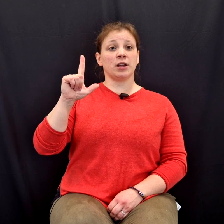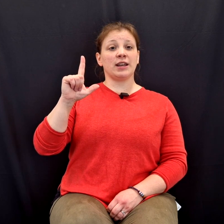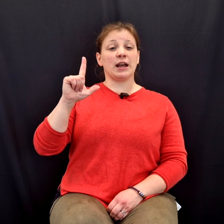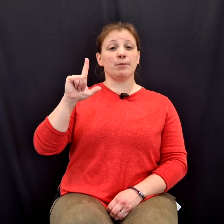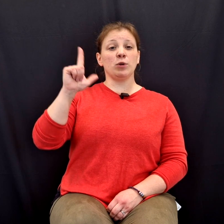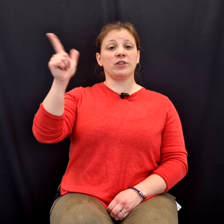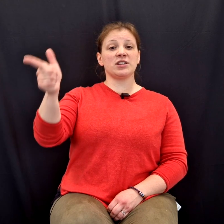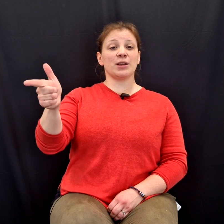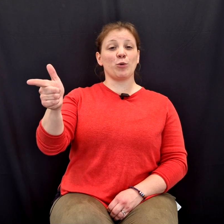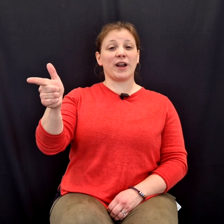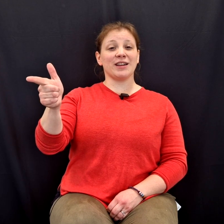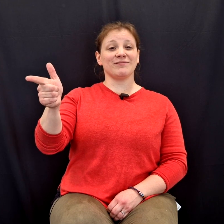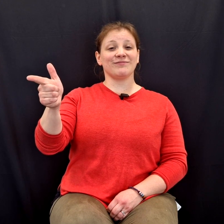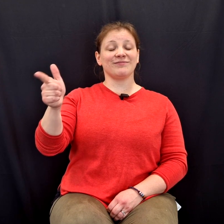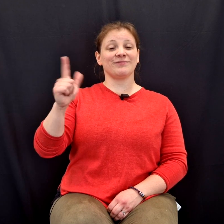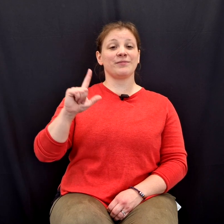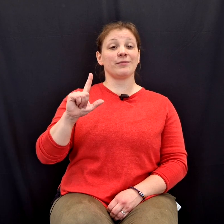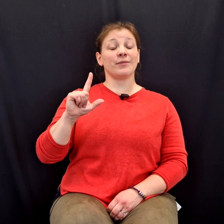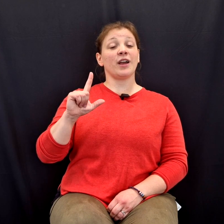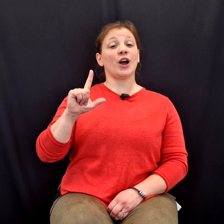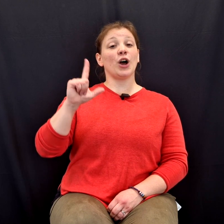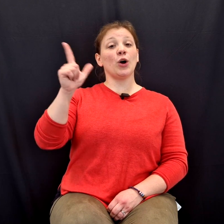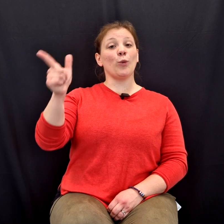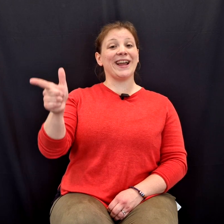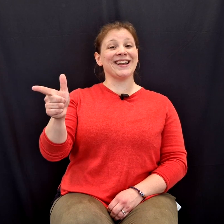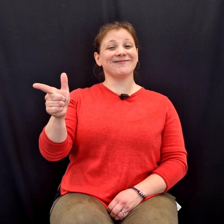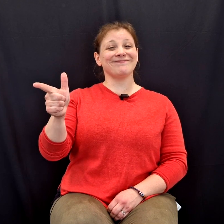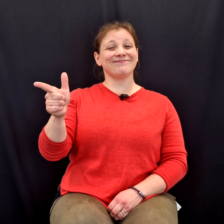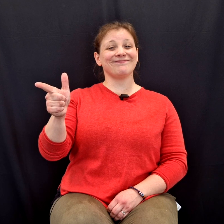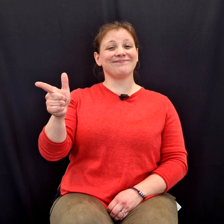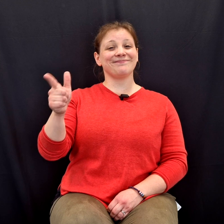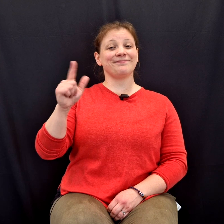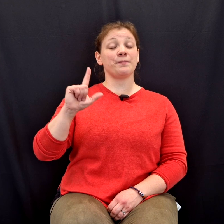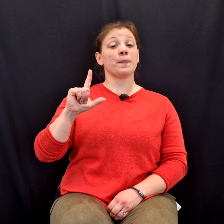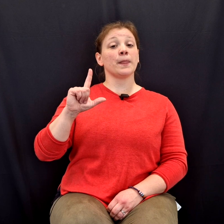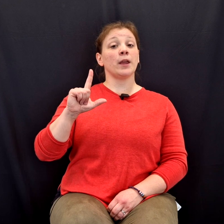well. Now move the shape away. Away.